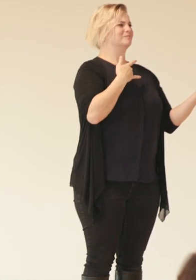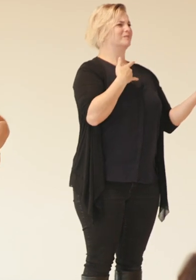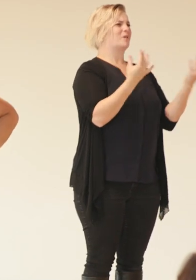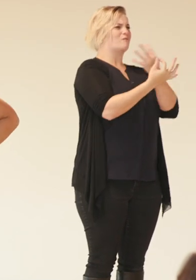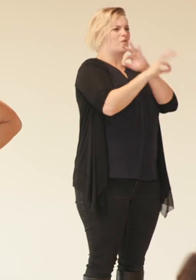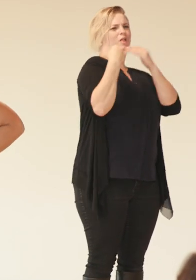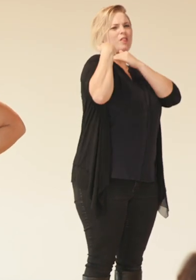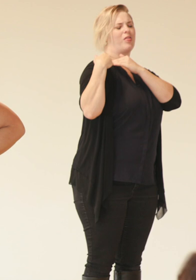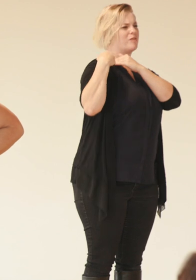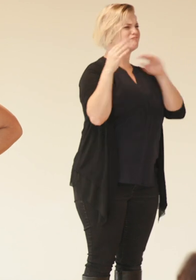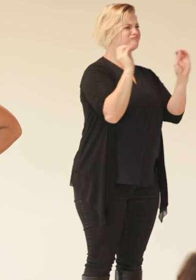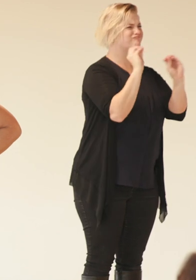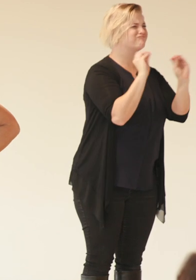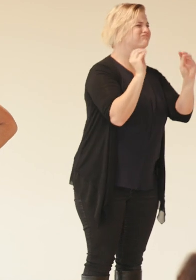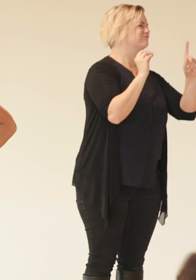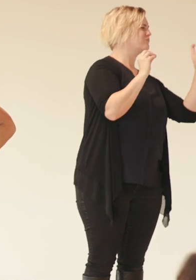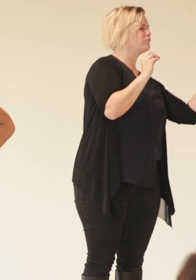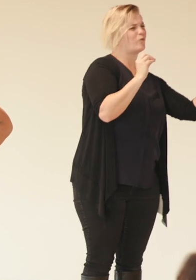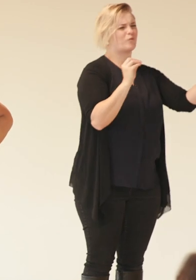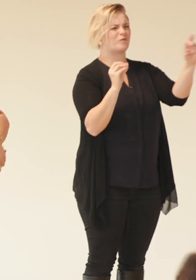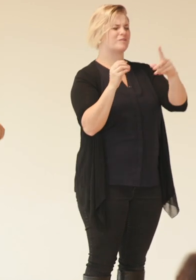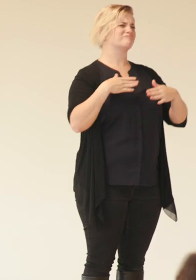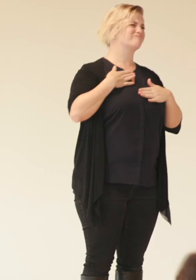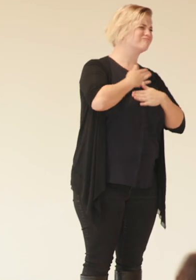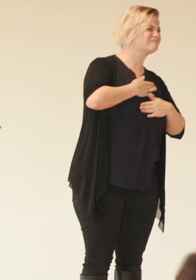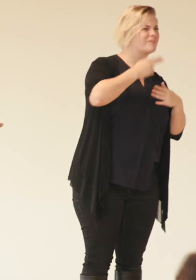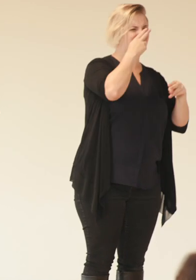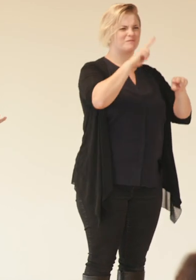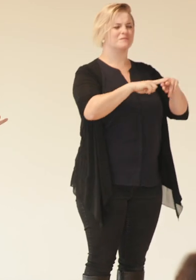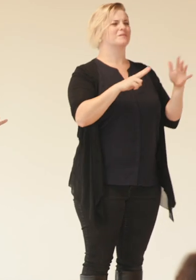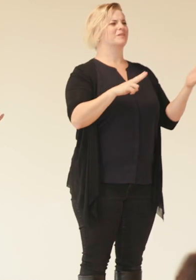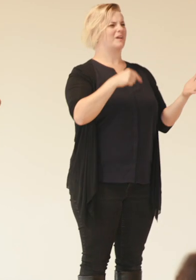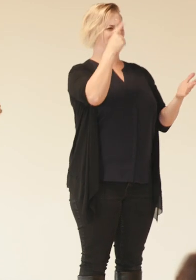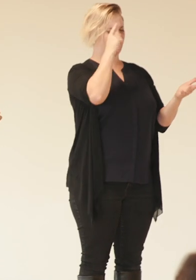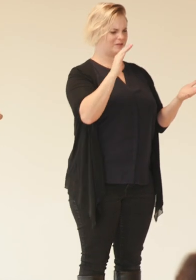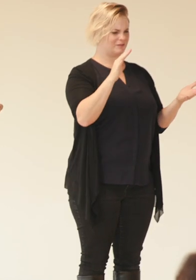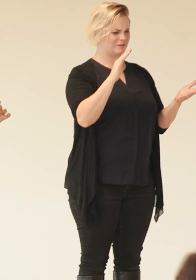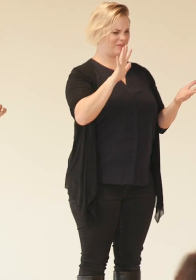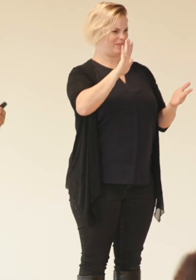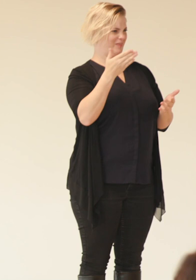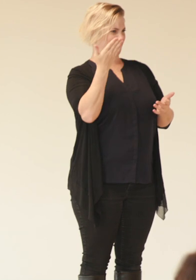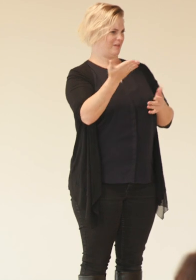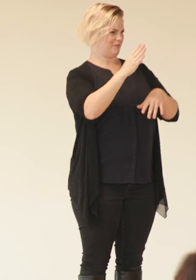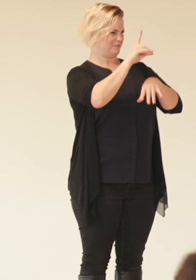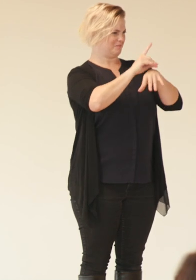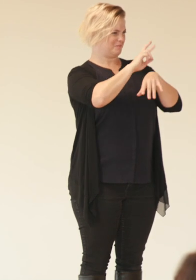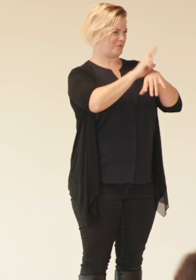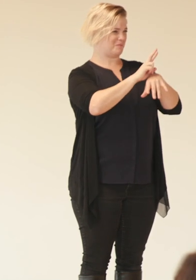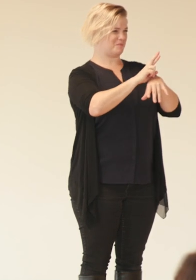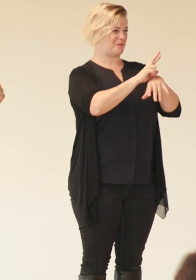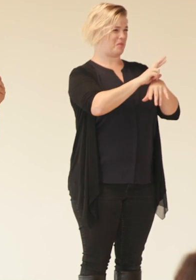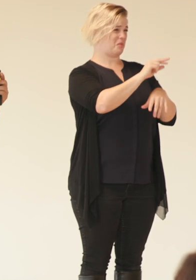I'm not really good with data, but I think the numbers are like 36% of girls in the Dominican Republic